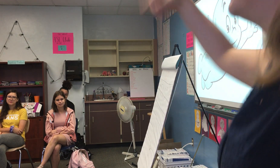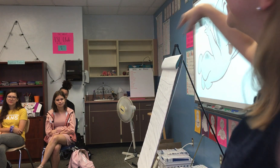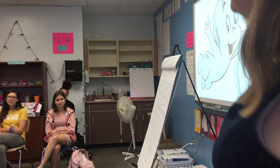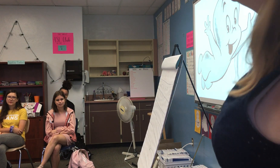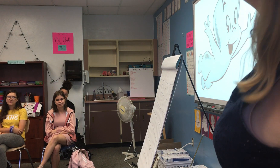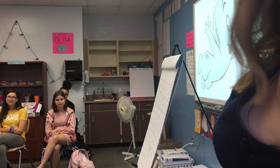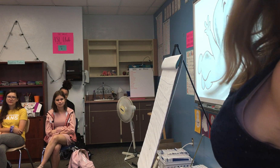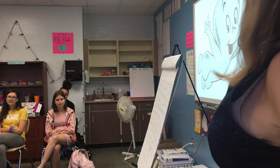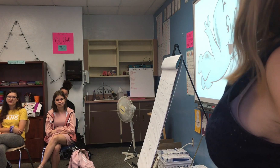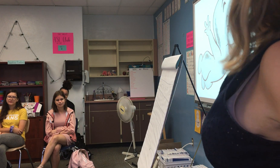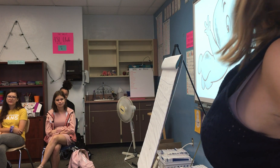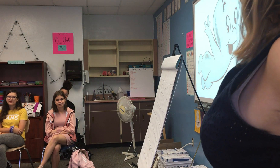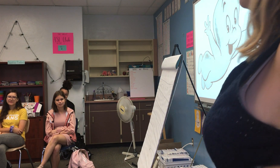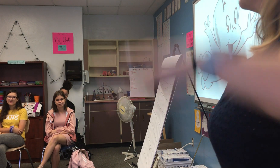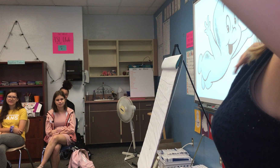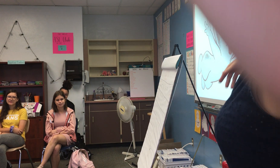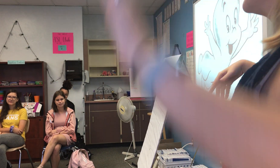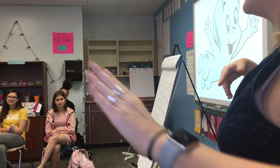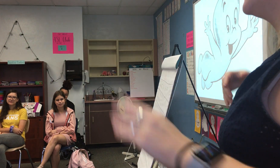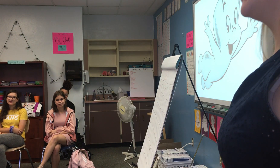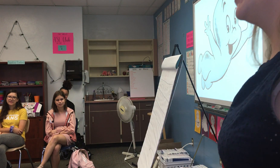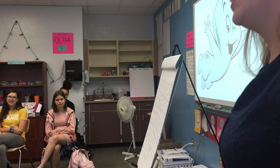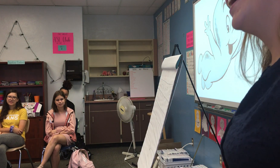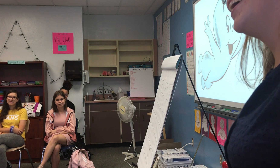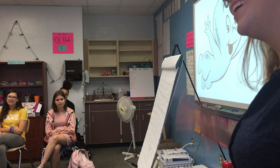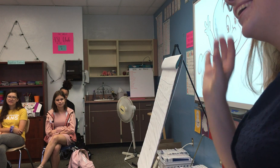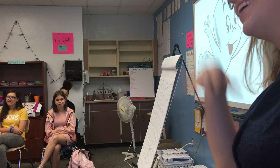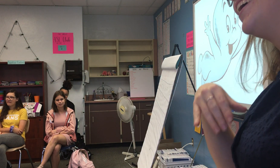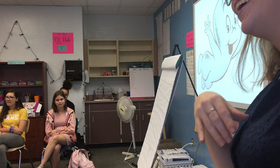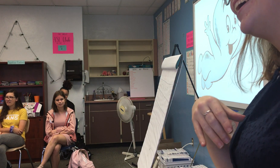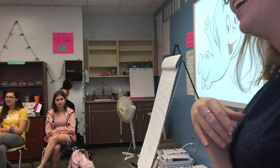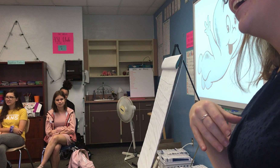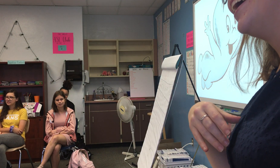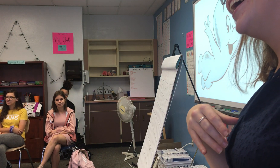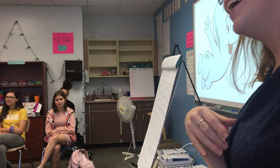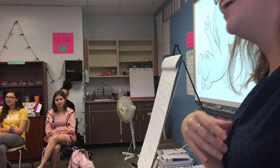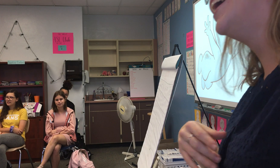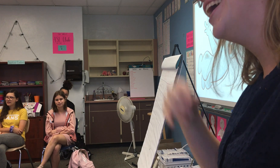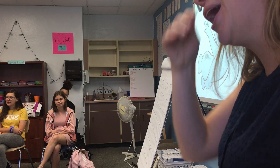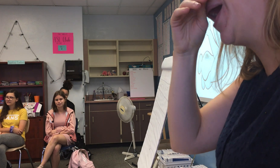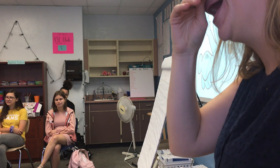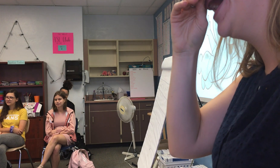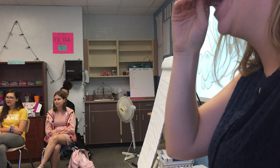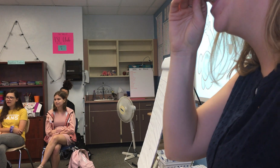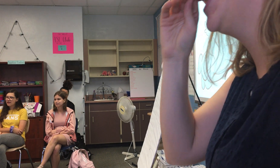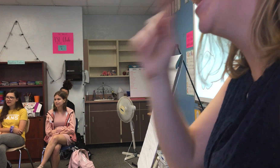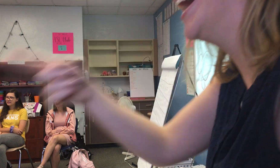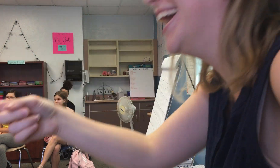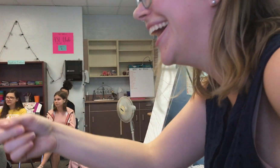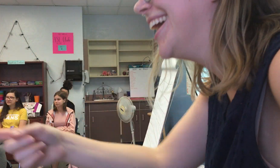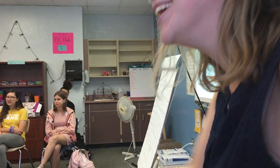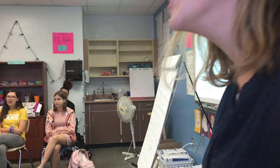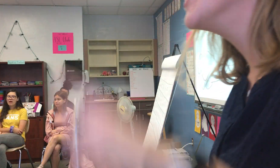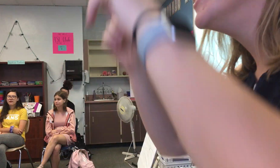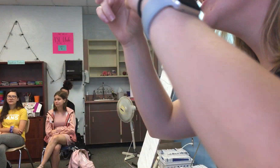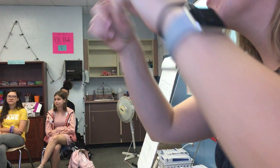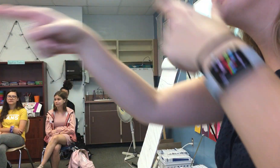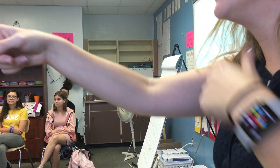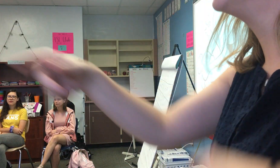He's kind to every living creature. Grown-ups don't understand, but you love him the most. But kids all